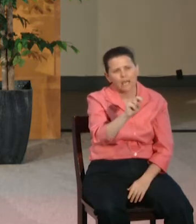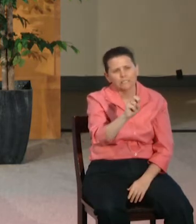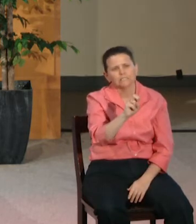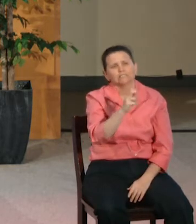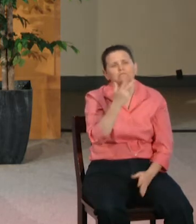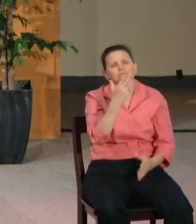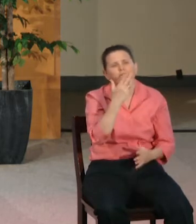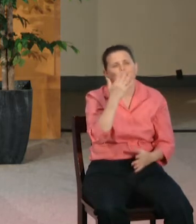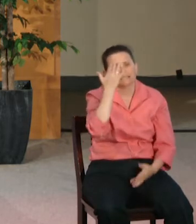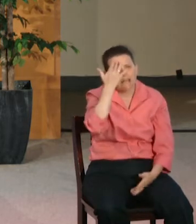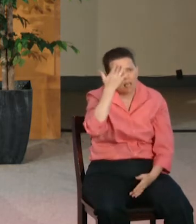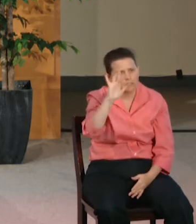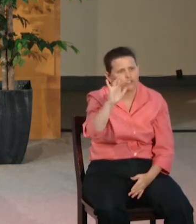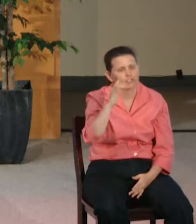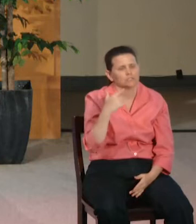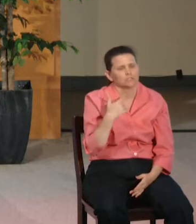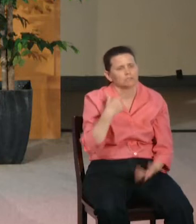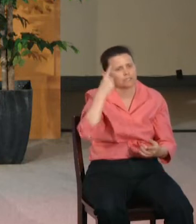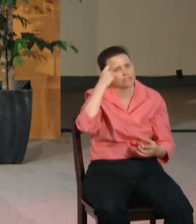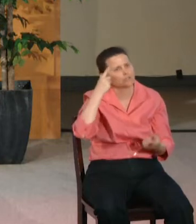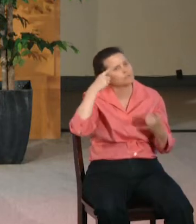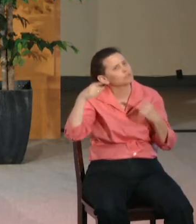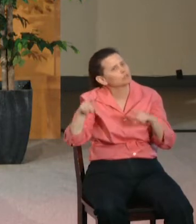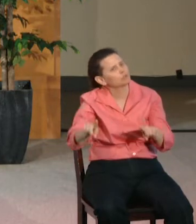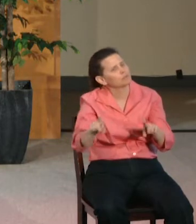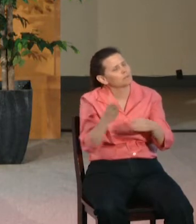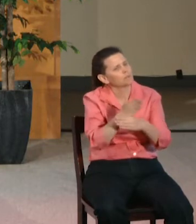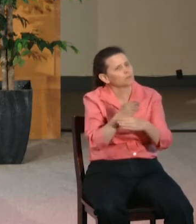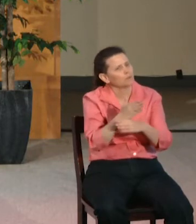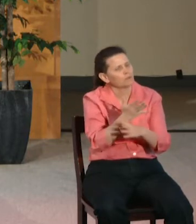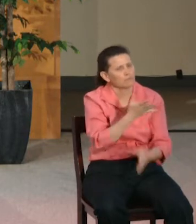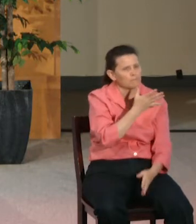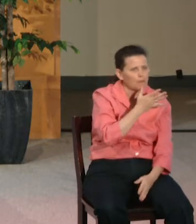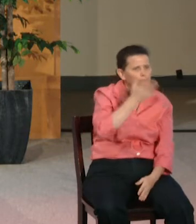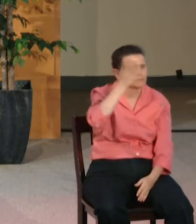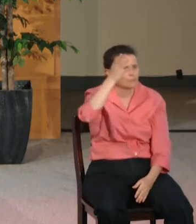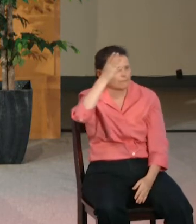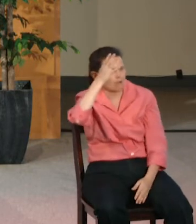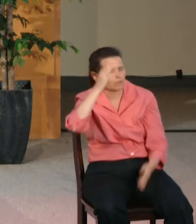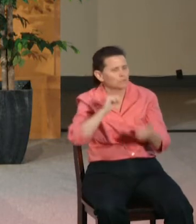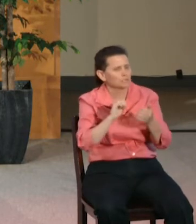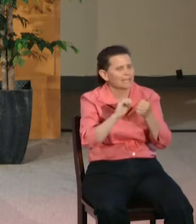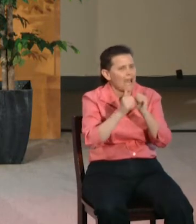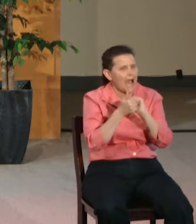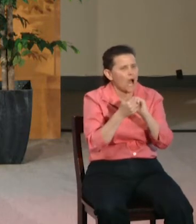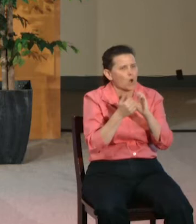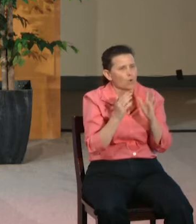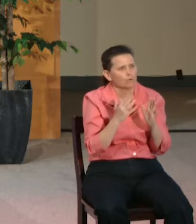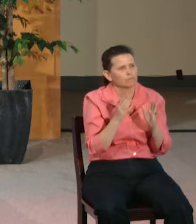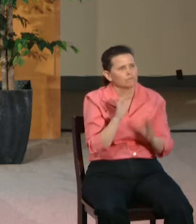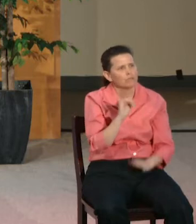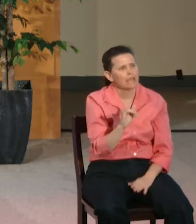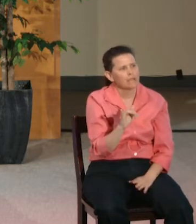there's an agreement between the mother penguins and the father penguins on the roles that are played. And that is